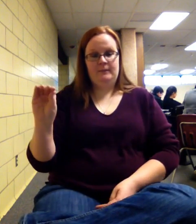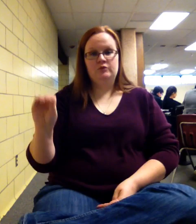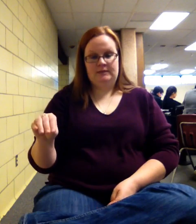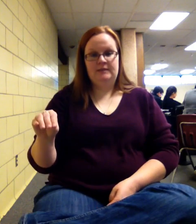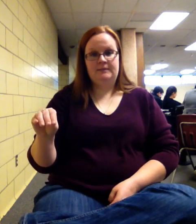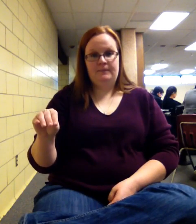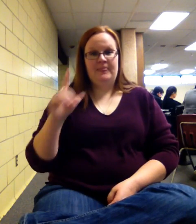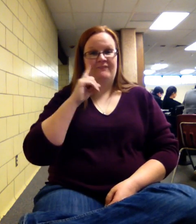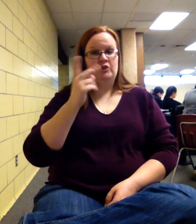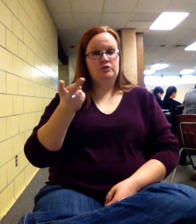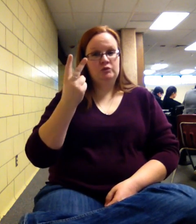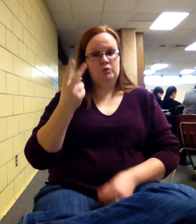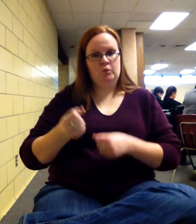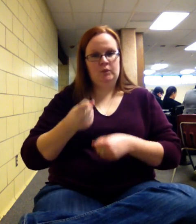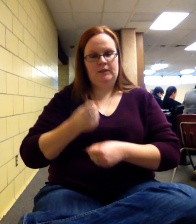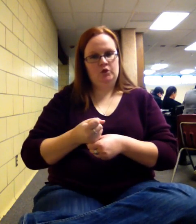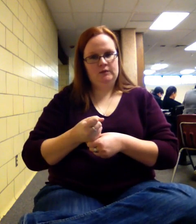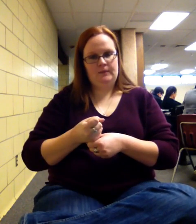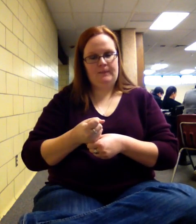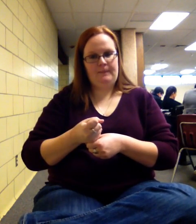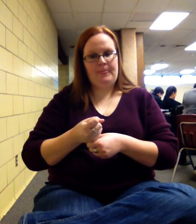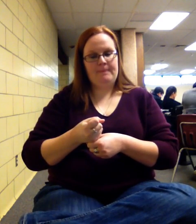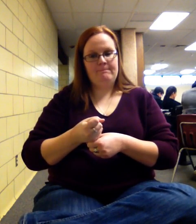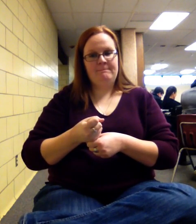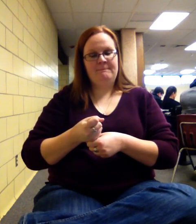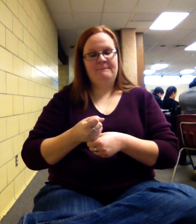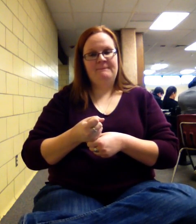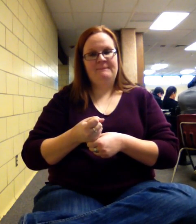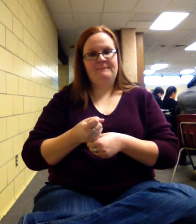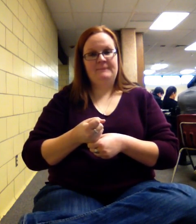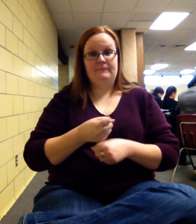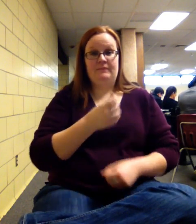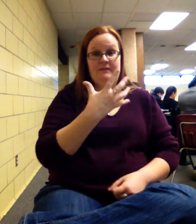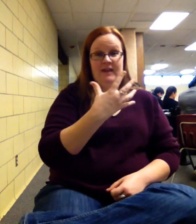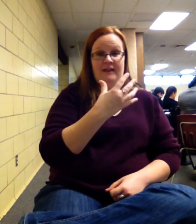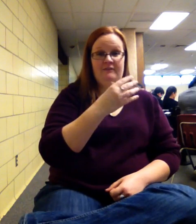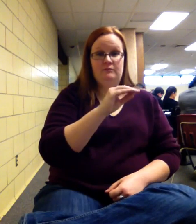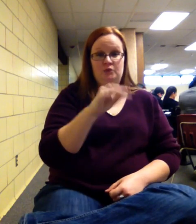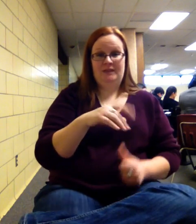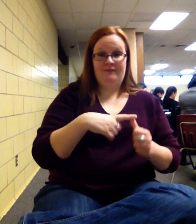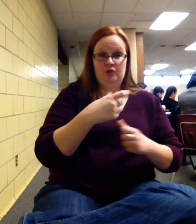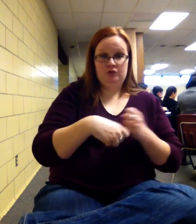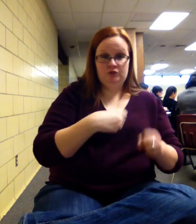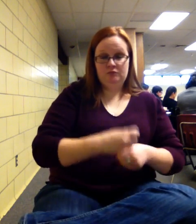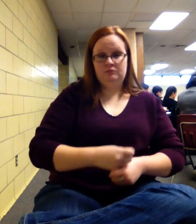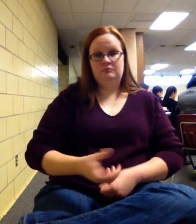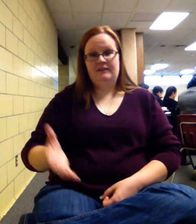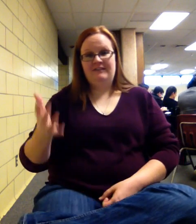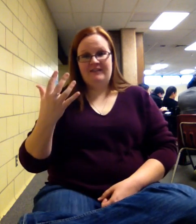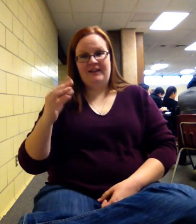for 2 years. So we earn 5% the first year, we earn 5% the second year. Now we're